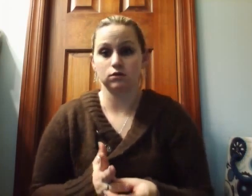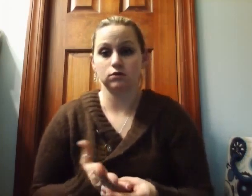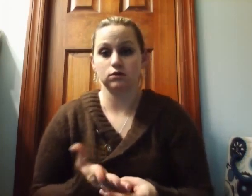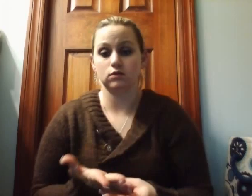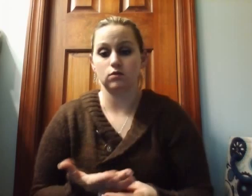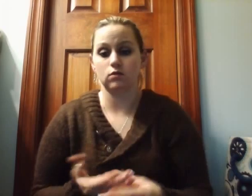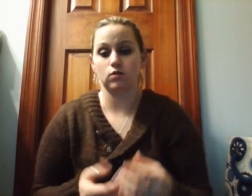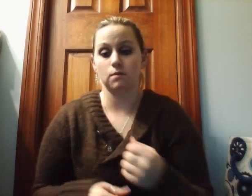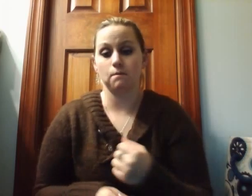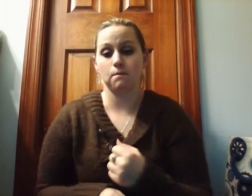a little better.